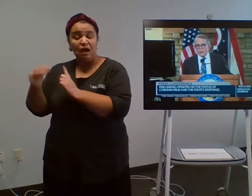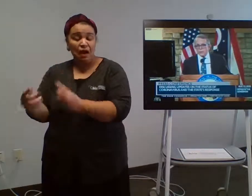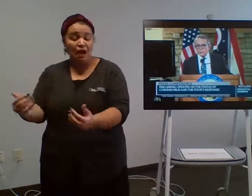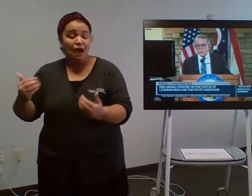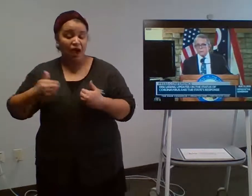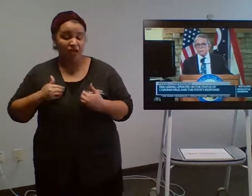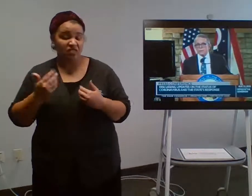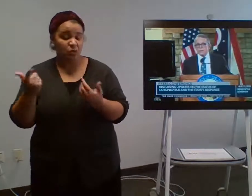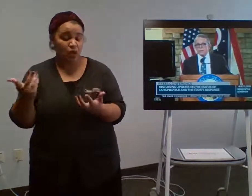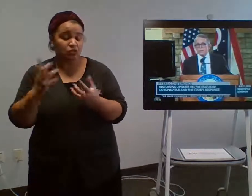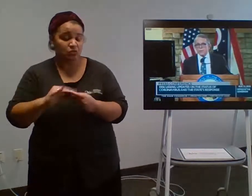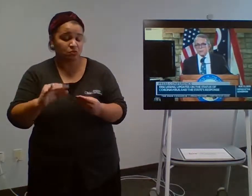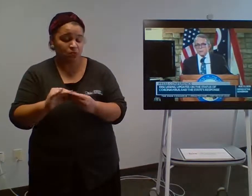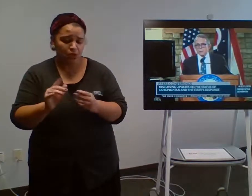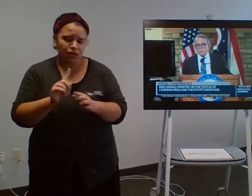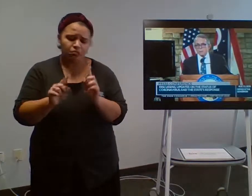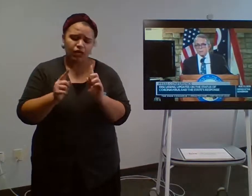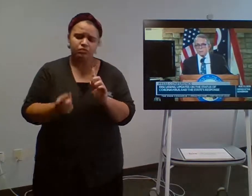getting ballots in,